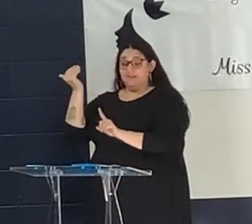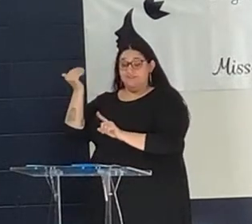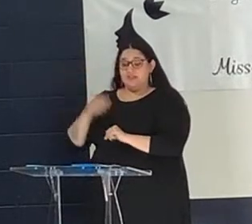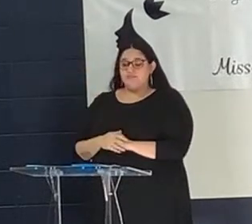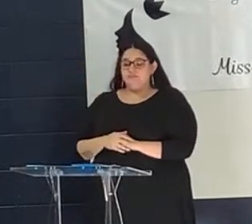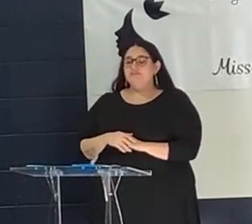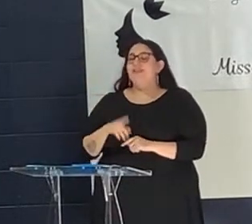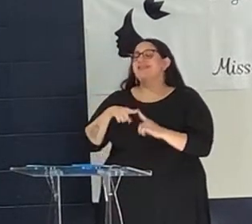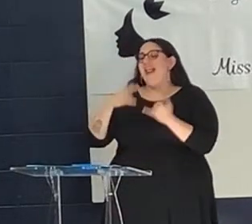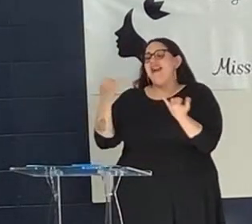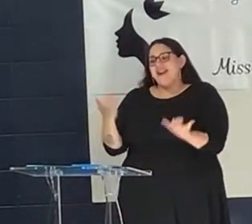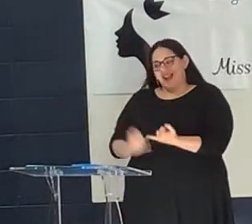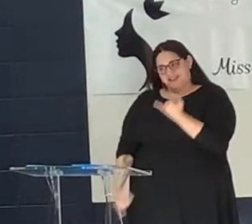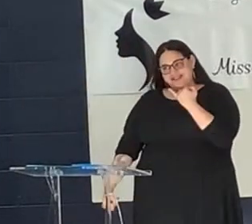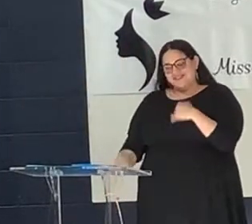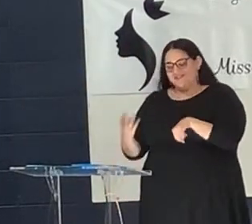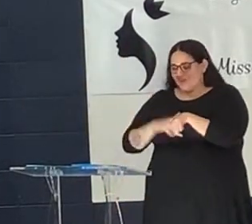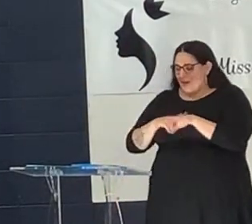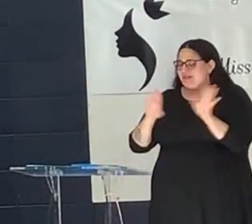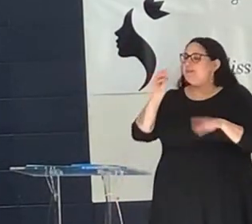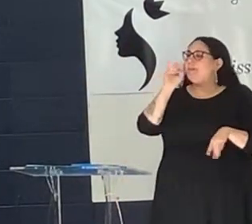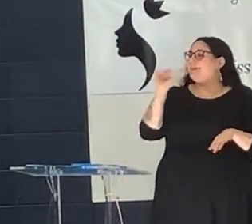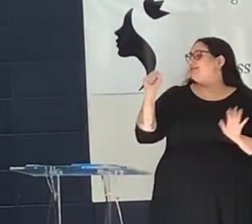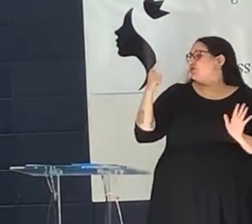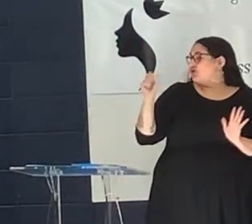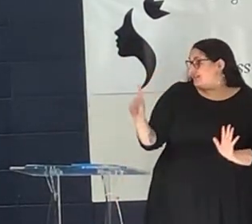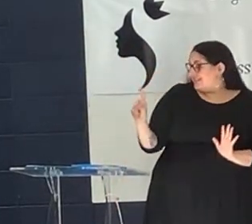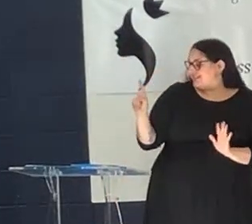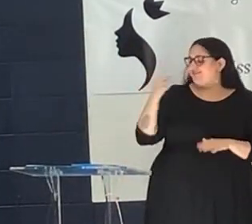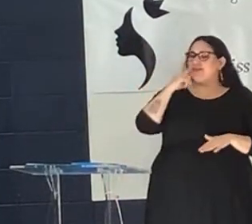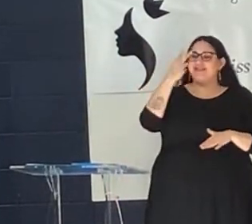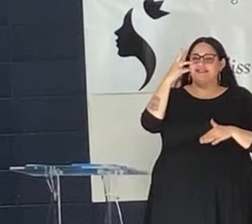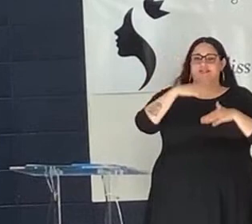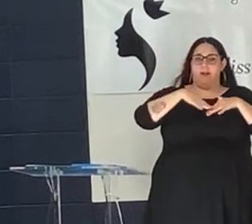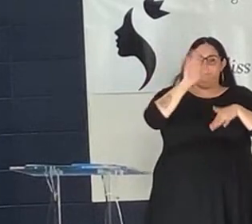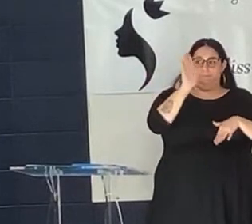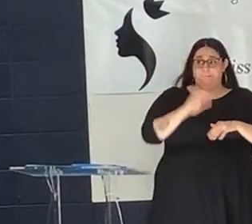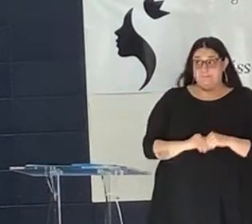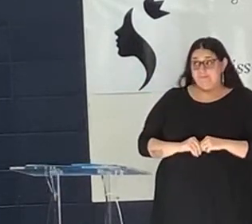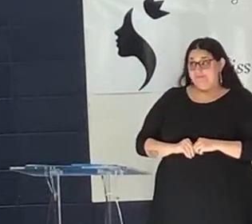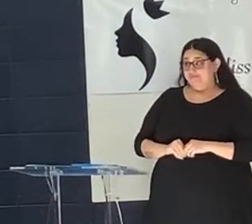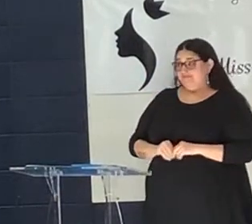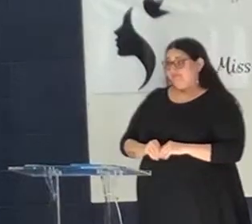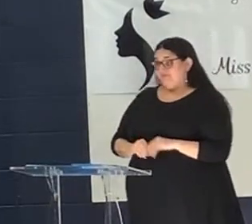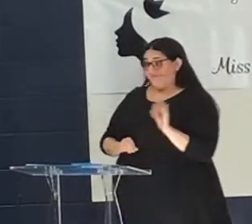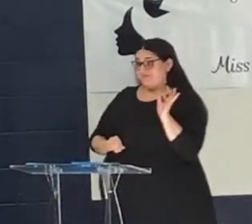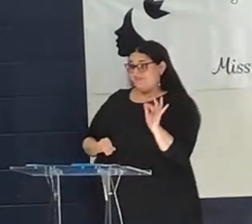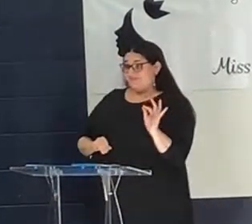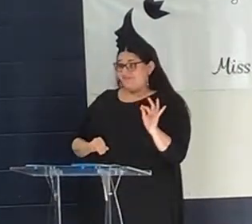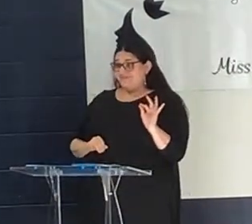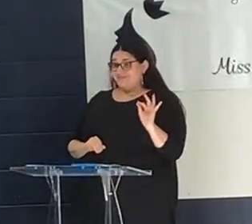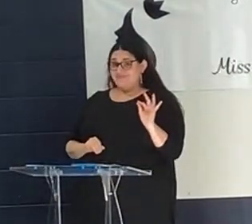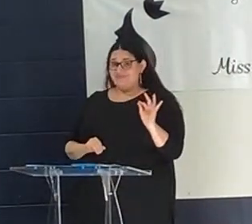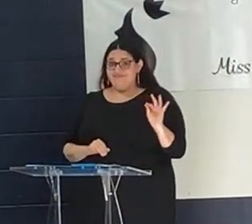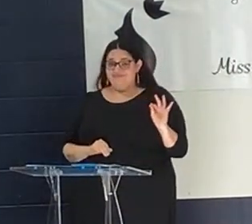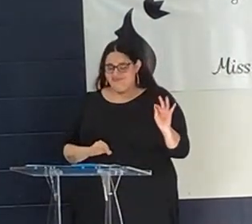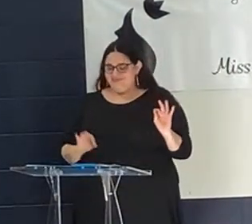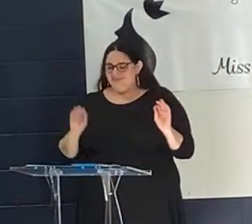Miss, which is 13 to 15. And lastly, but not least, is 16 and up, Miss GSD. So those